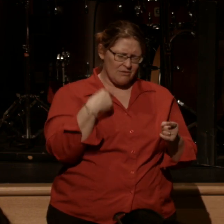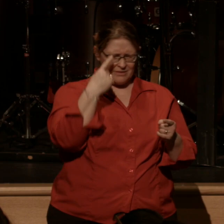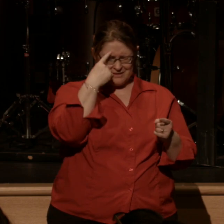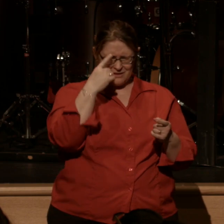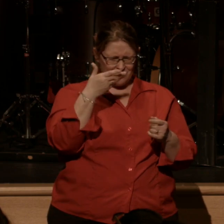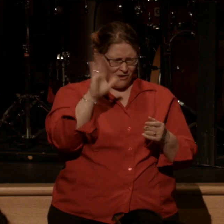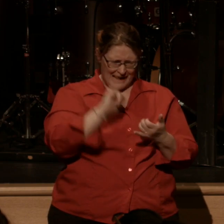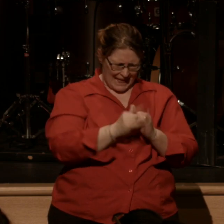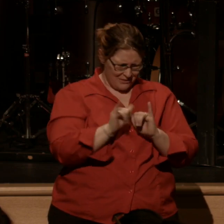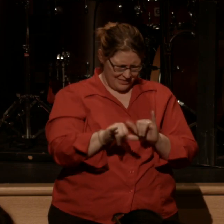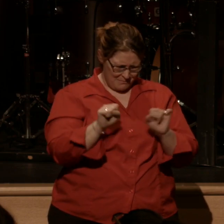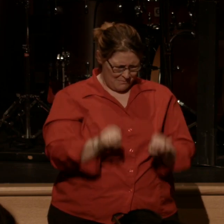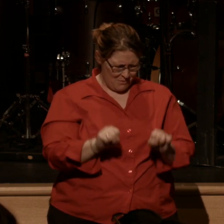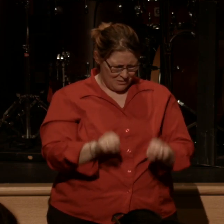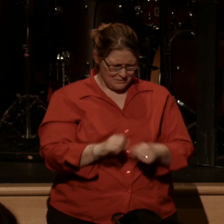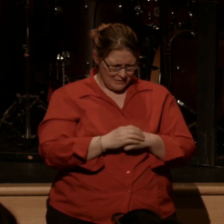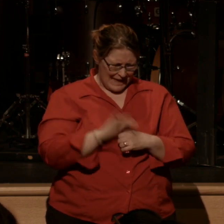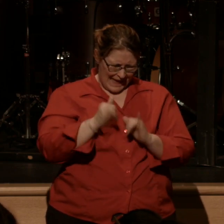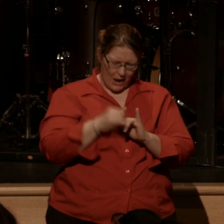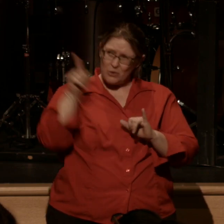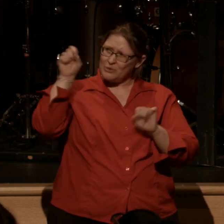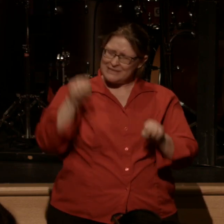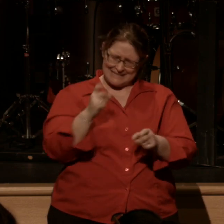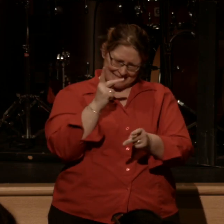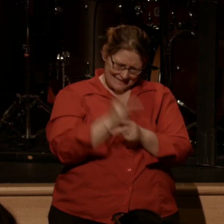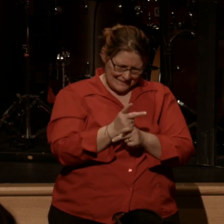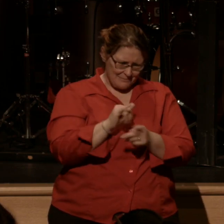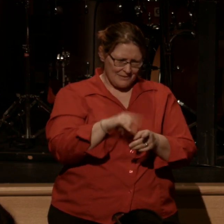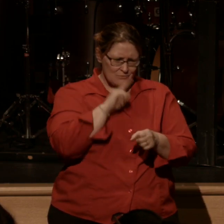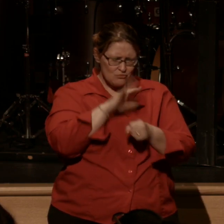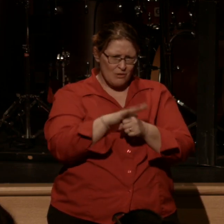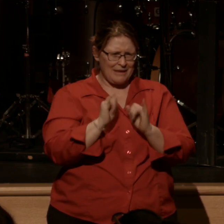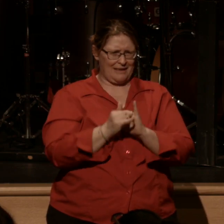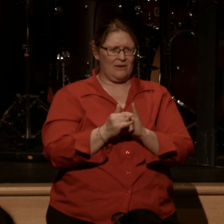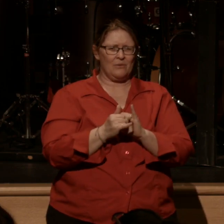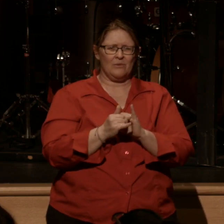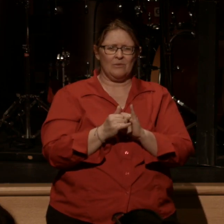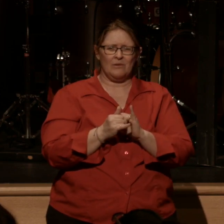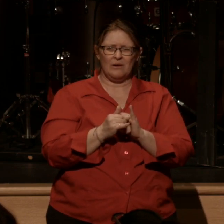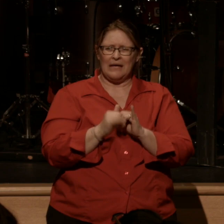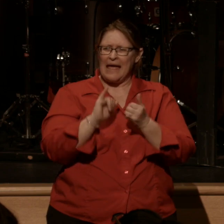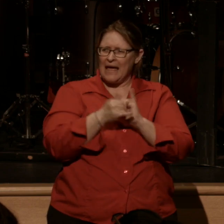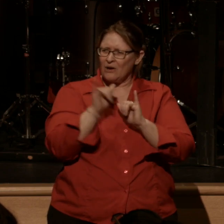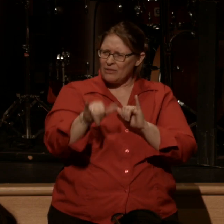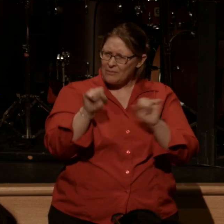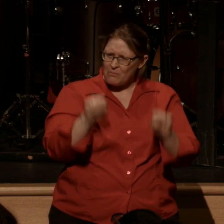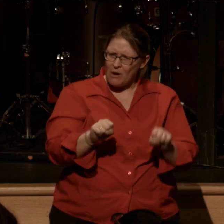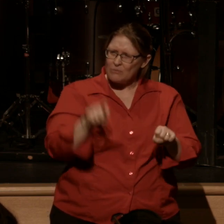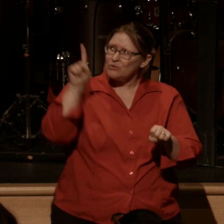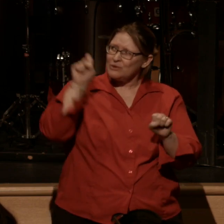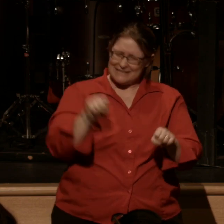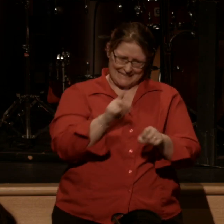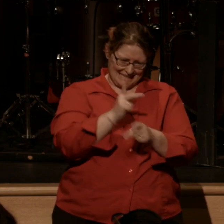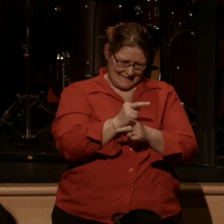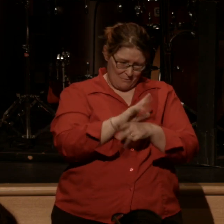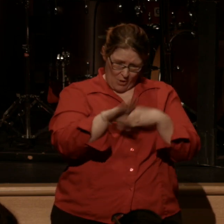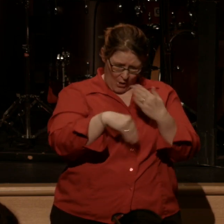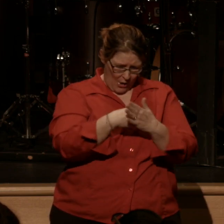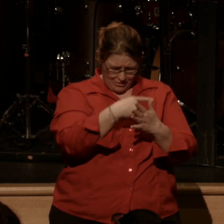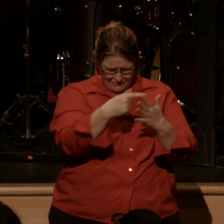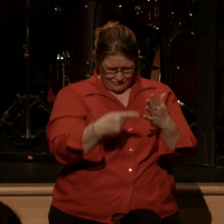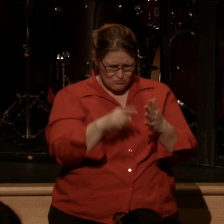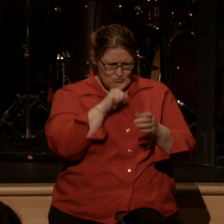be? How can you keep that promise, God? How is it even possible for you to keep all of